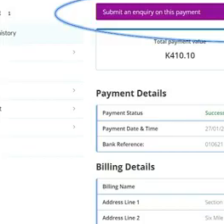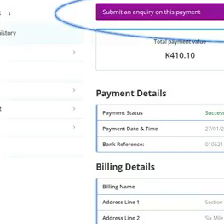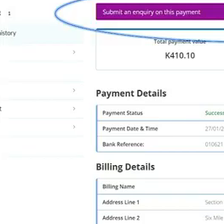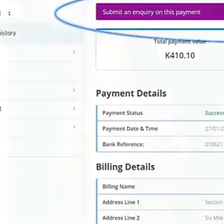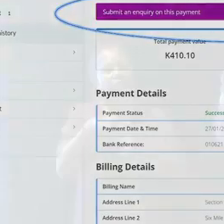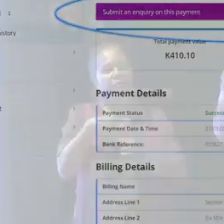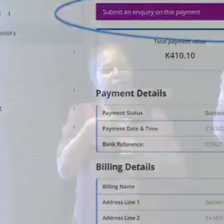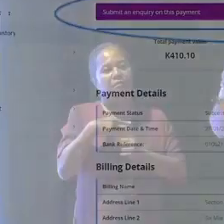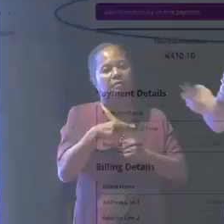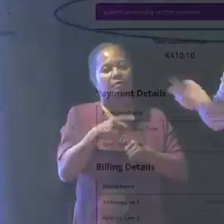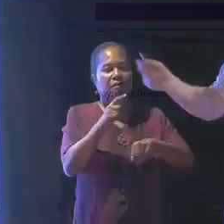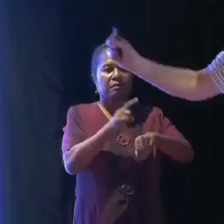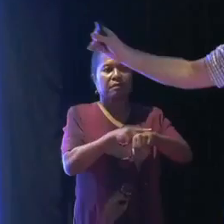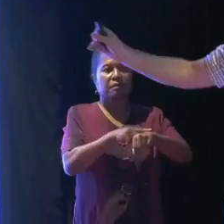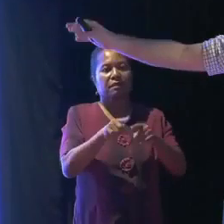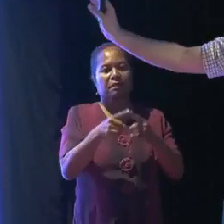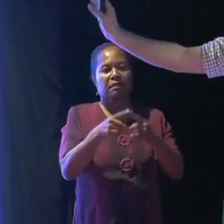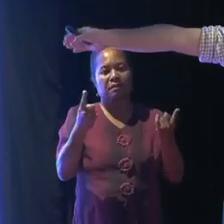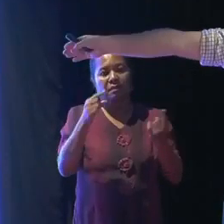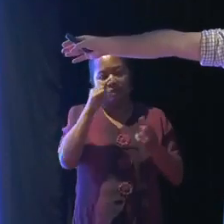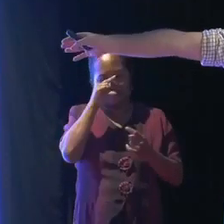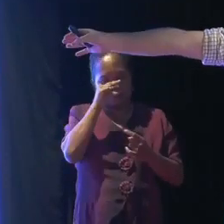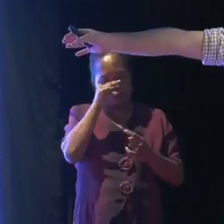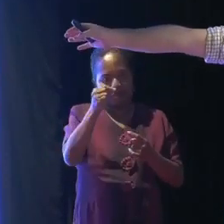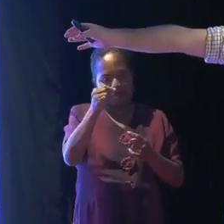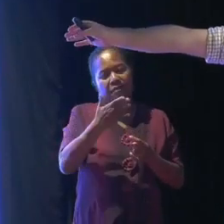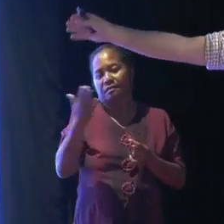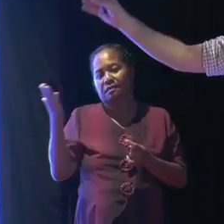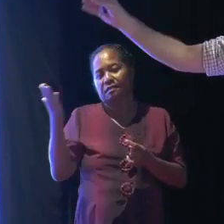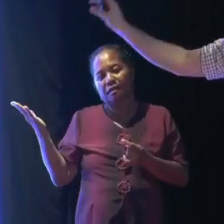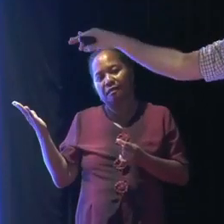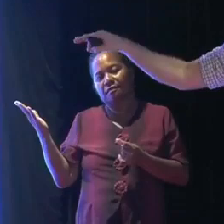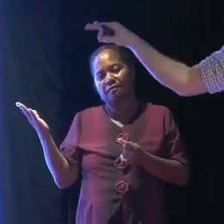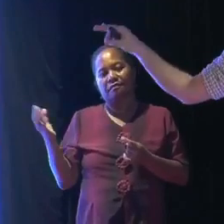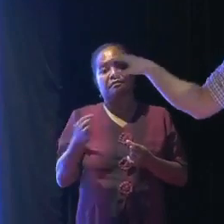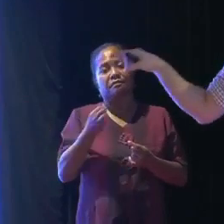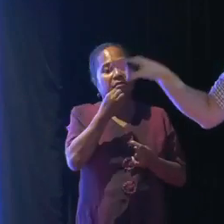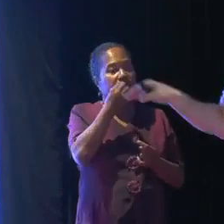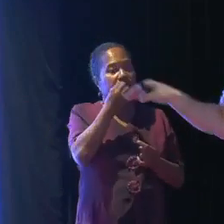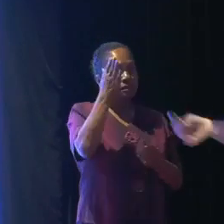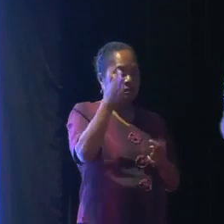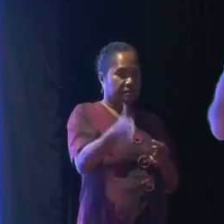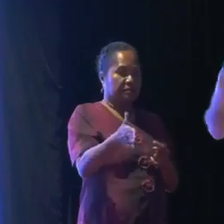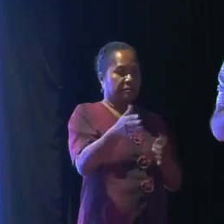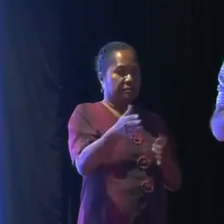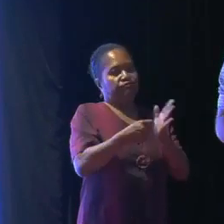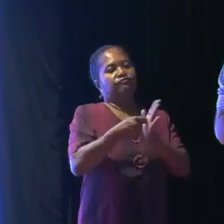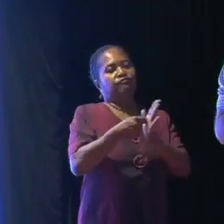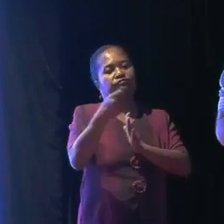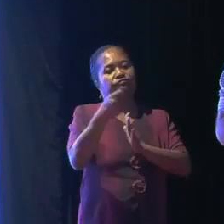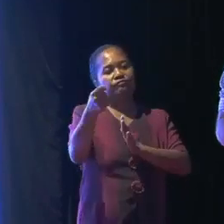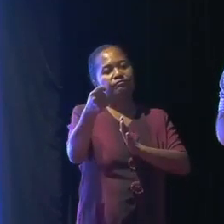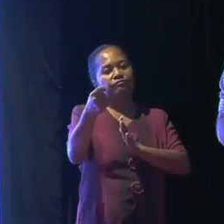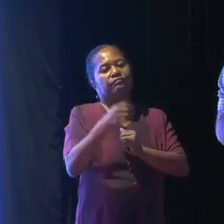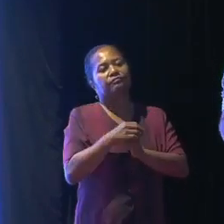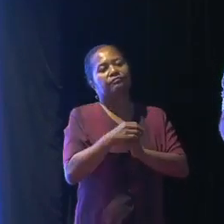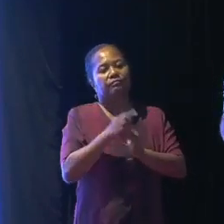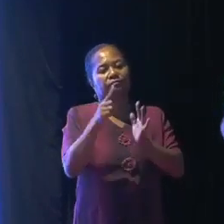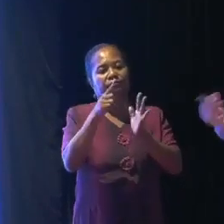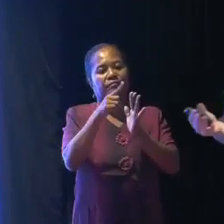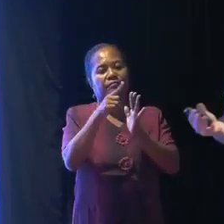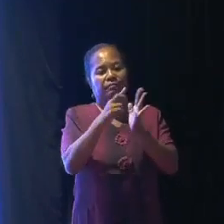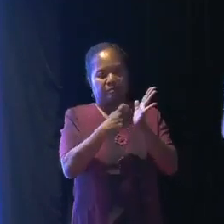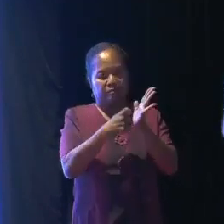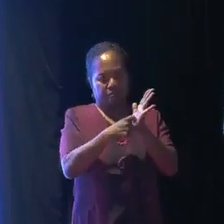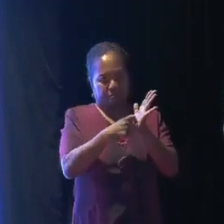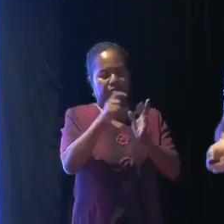wrong period or the wrong tax type, I can just submit an inquiry directly from the payment into the system, and the IRC